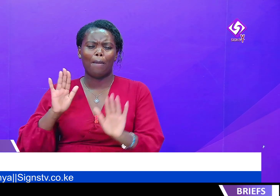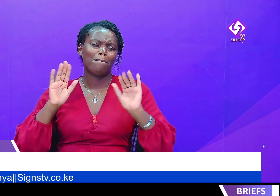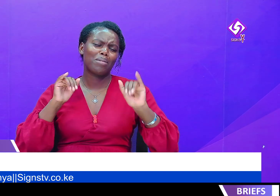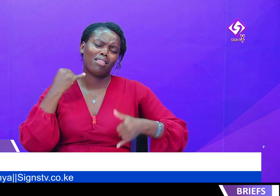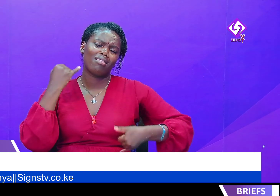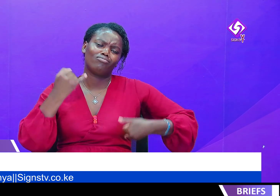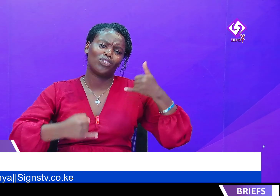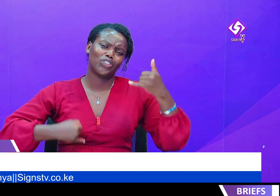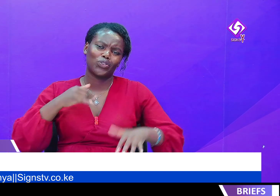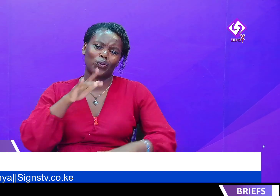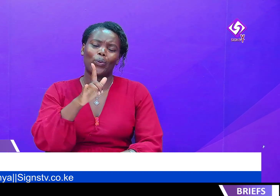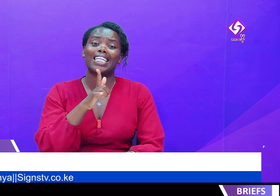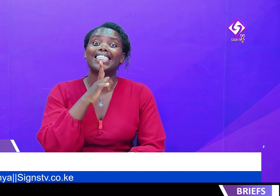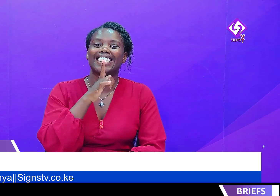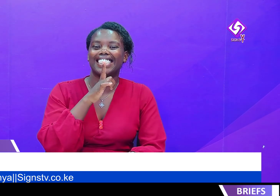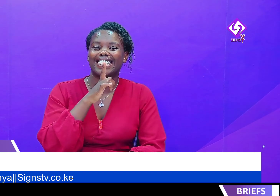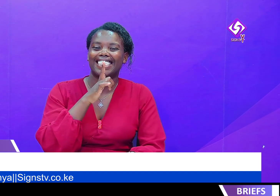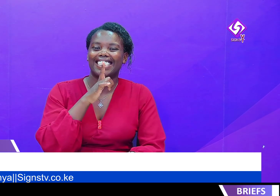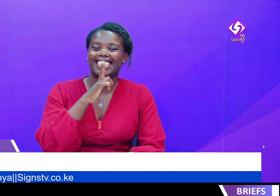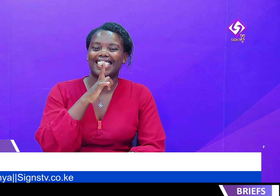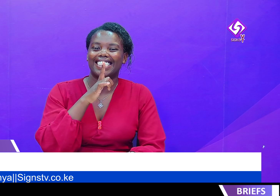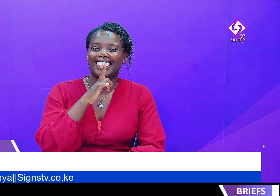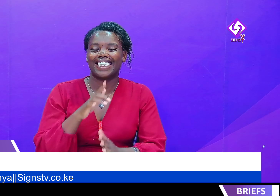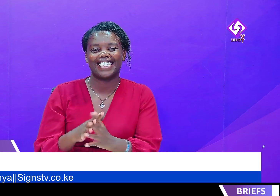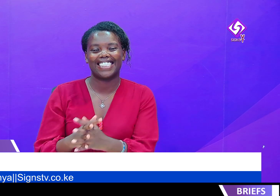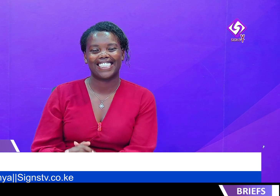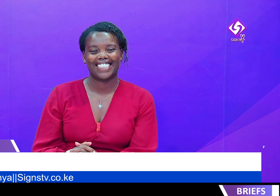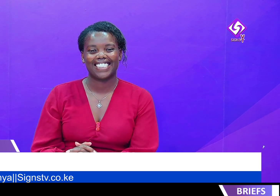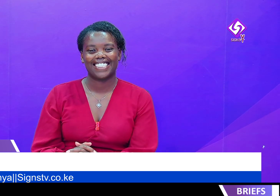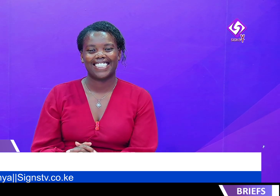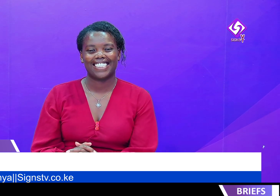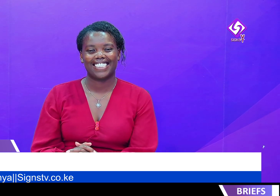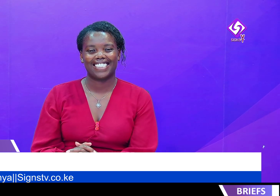Rangai. Bye-bye, enjoy your lunch, and continue watching our subsequent programs.